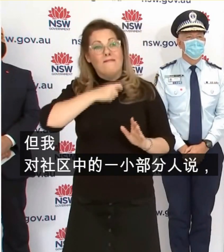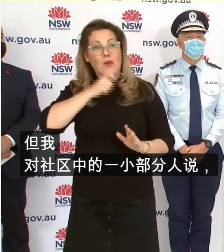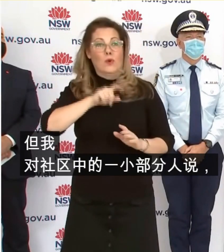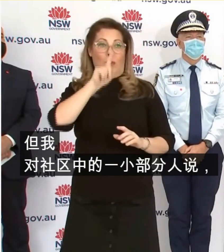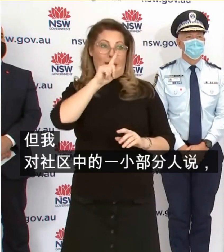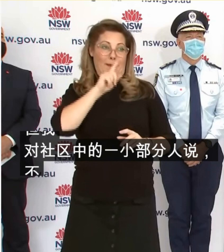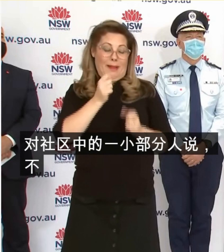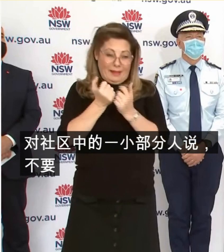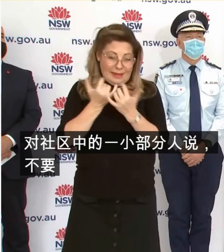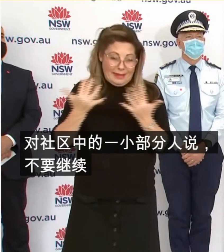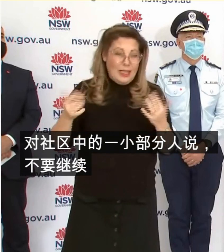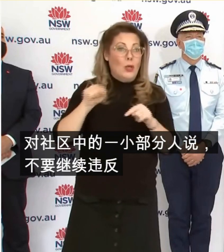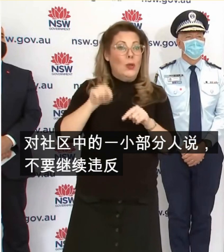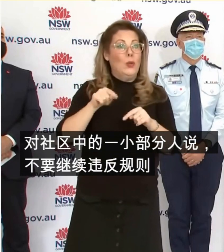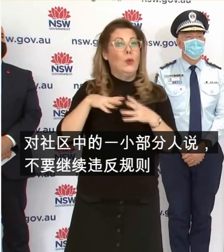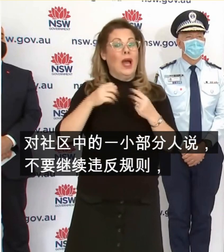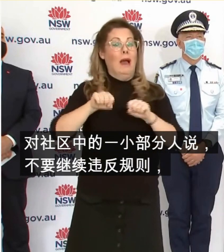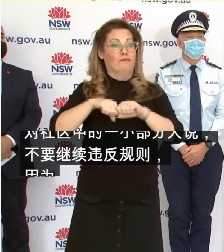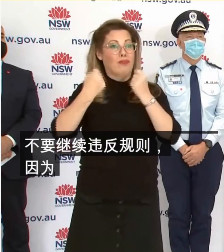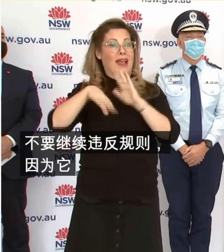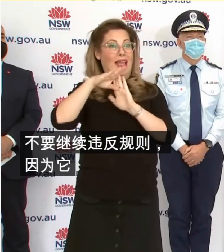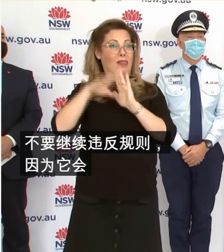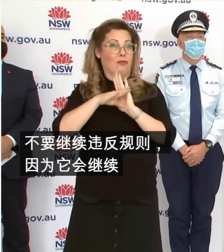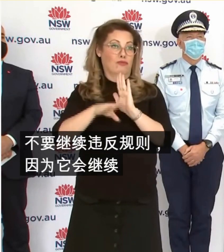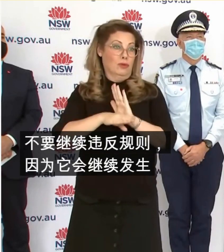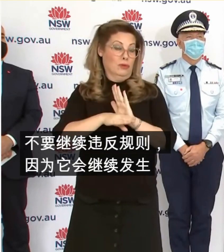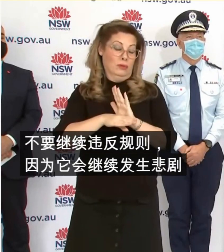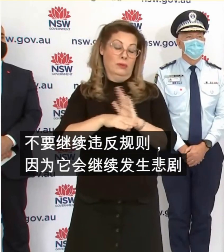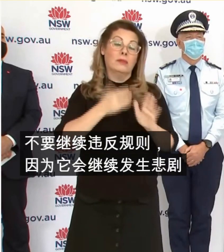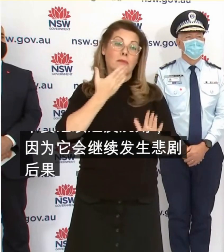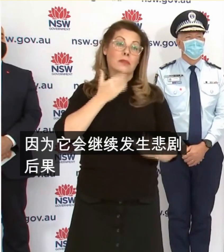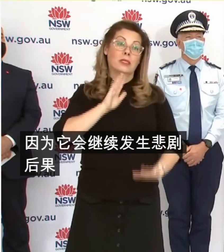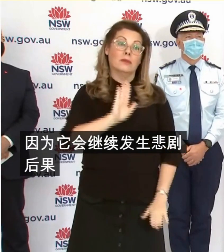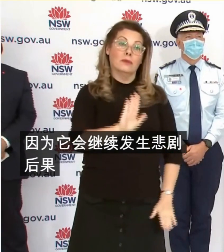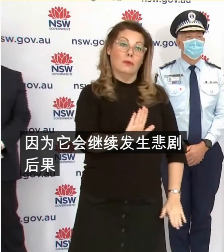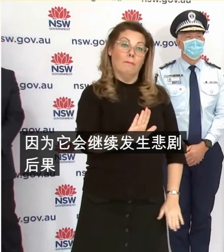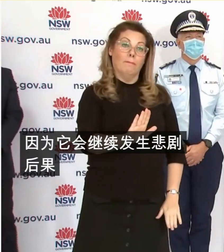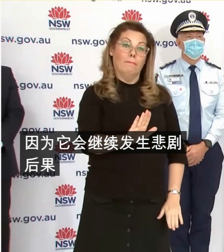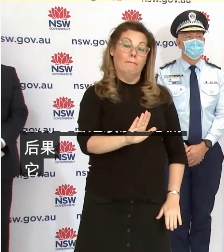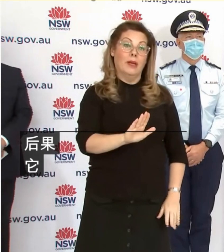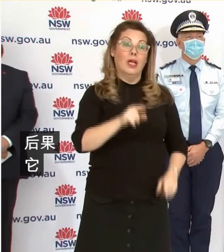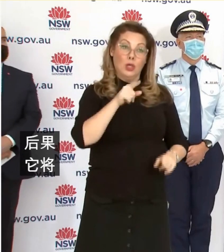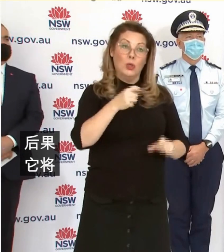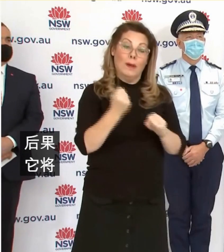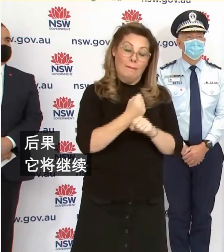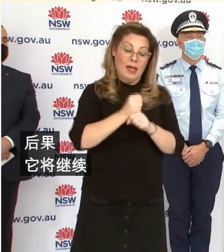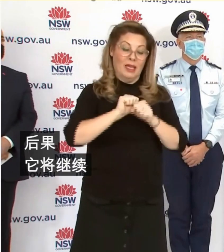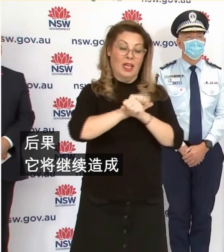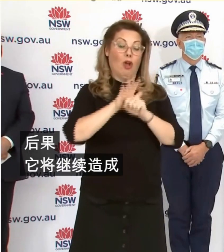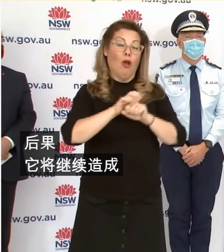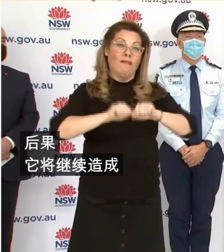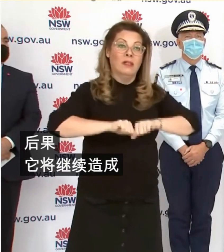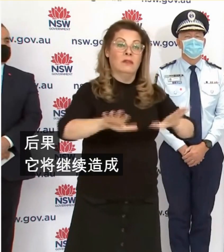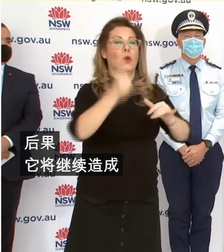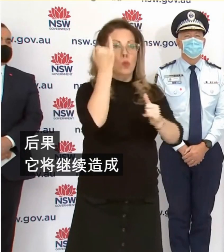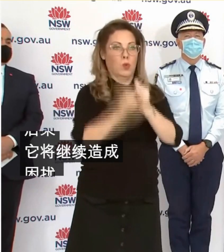in the community, do not continue to break the rules, because it will continue to have tragic consequences. It will continue